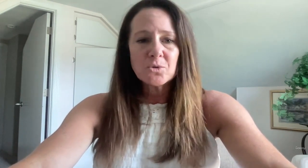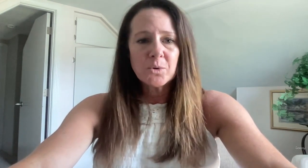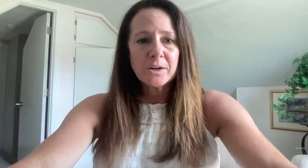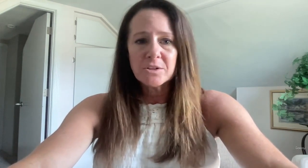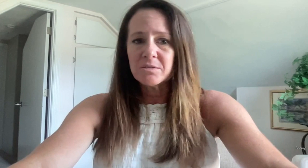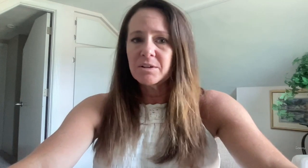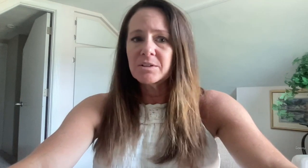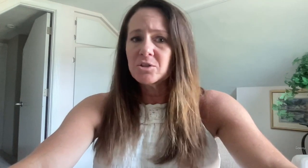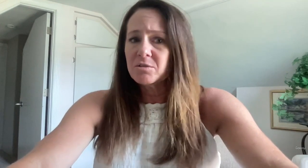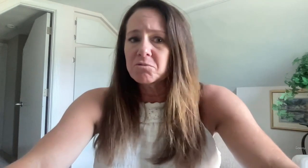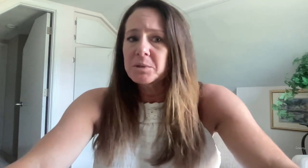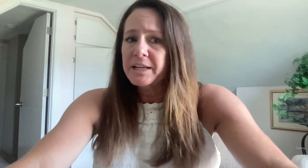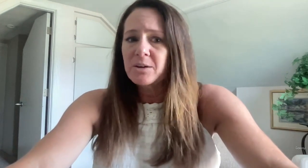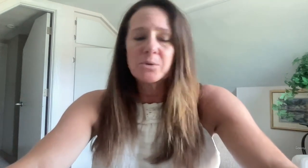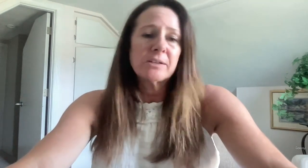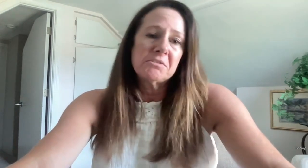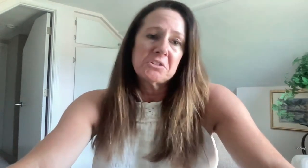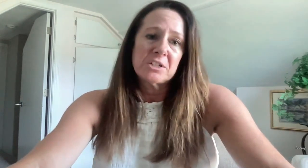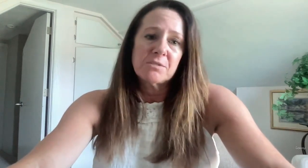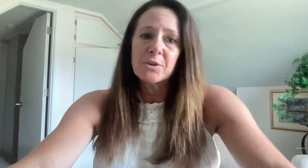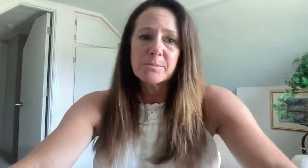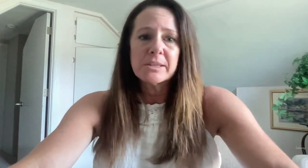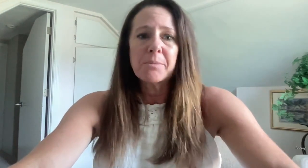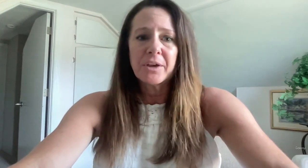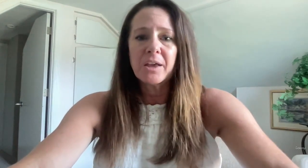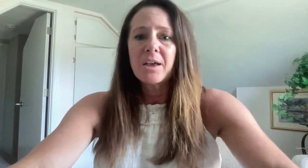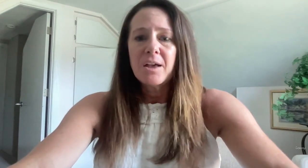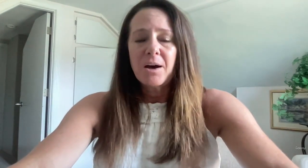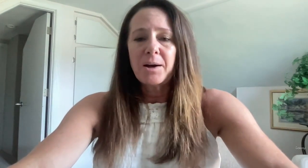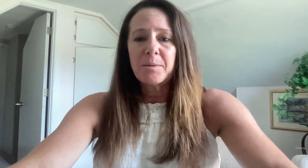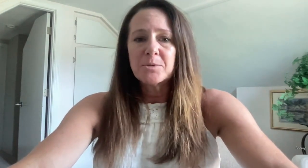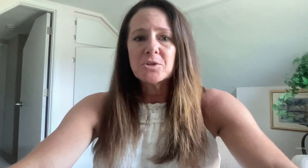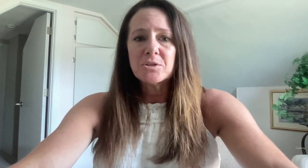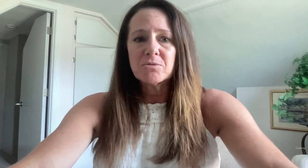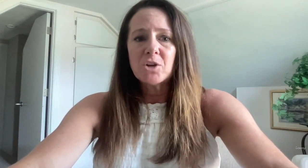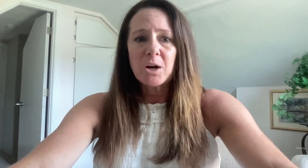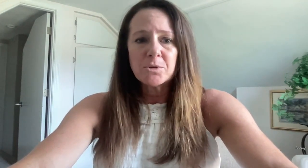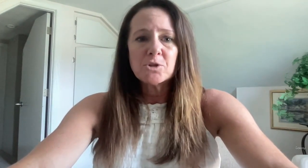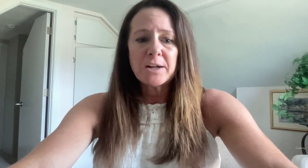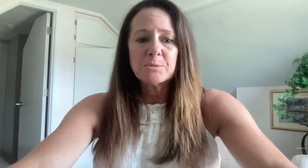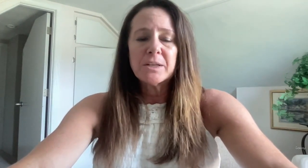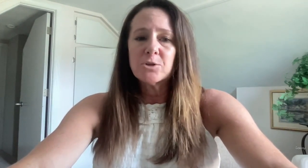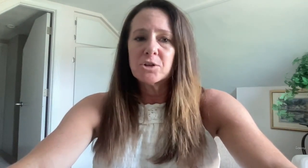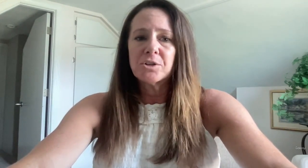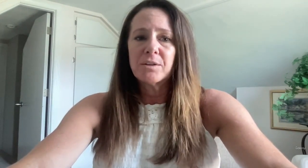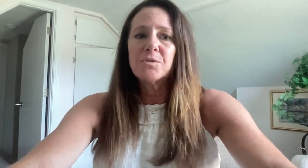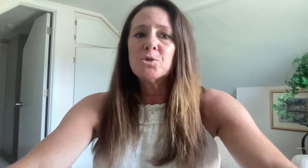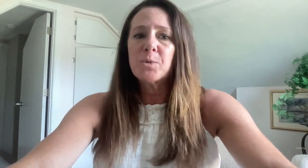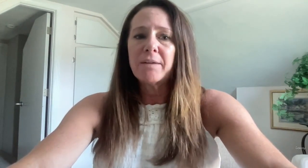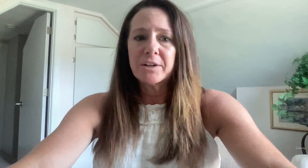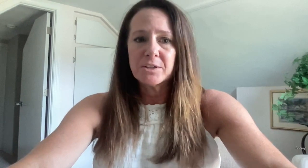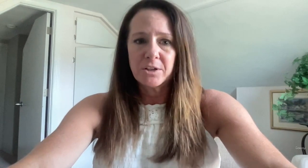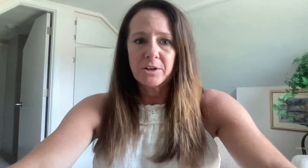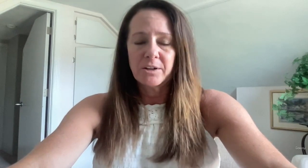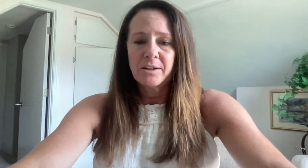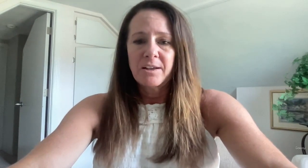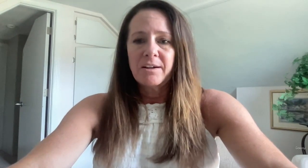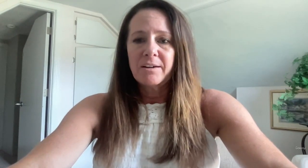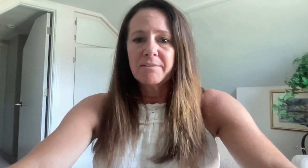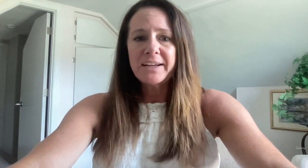sure, just to rule it out, or even just to confirm something, just talk with your child's pediatrician if you do have a concern. All right,